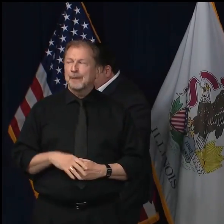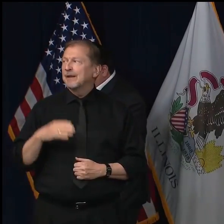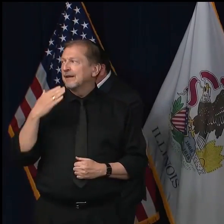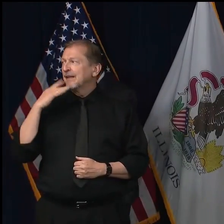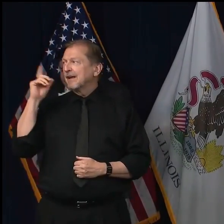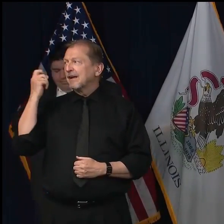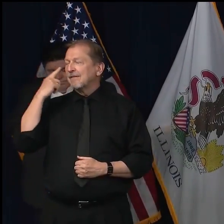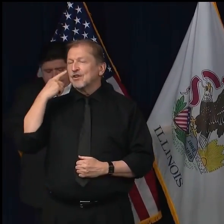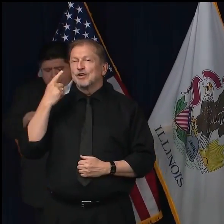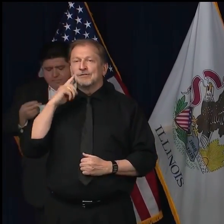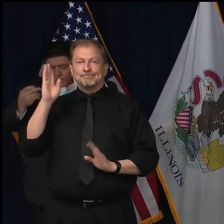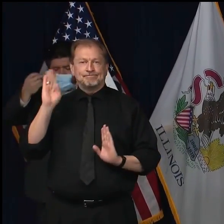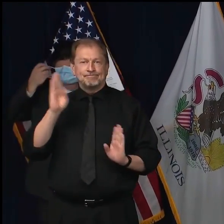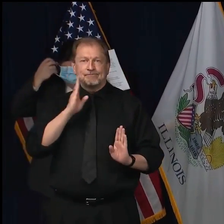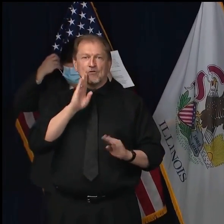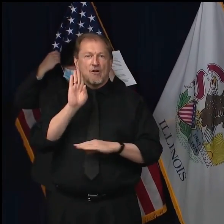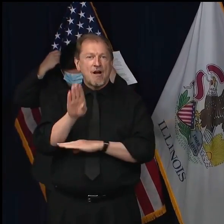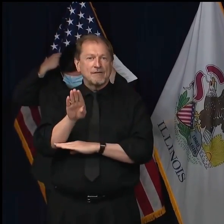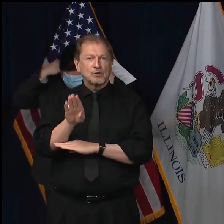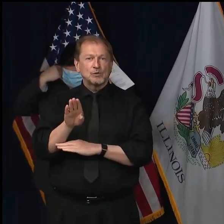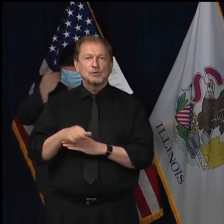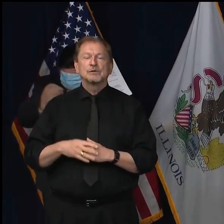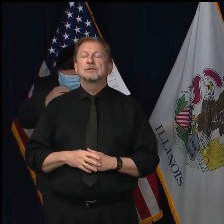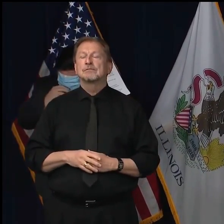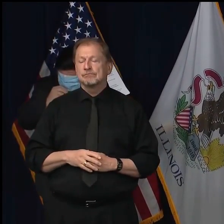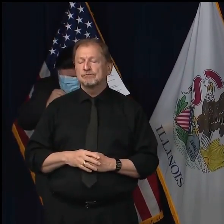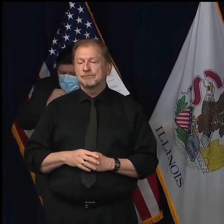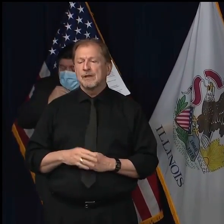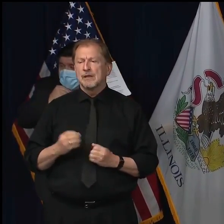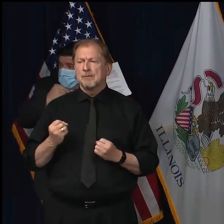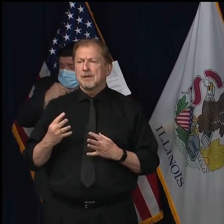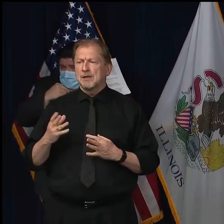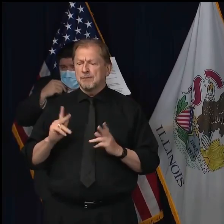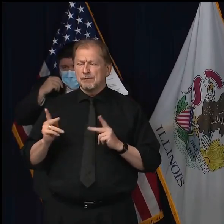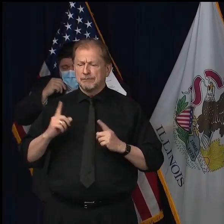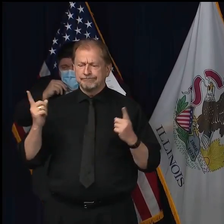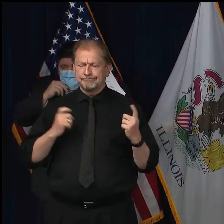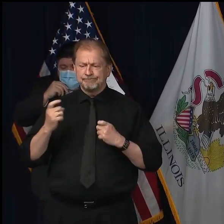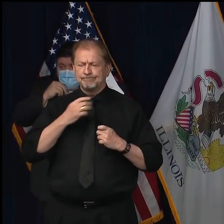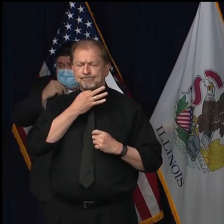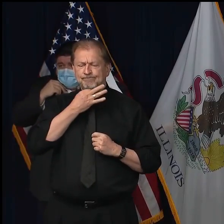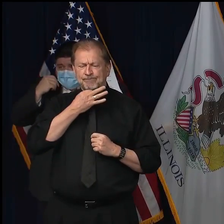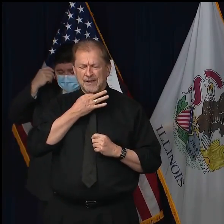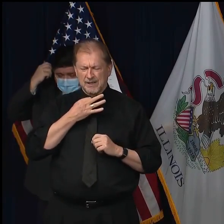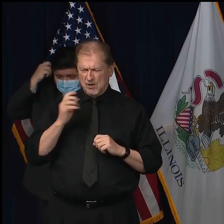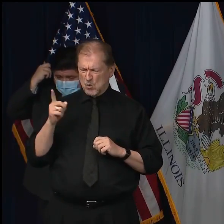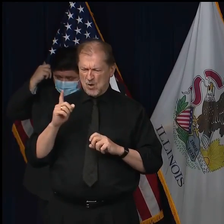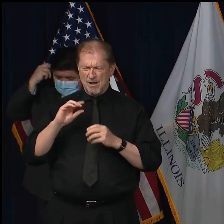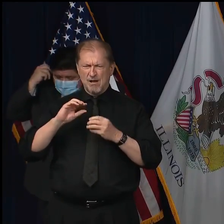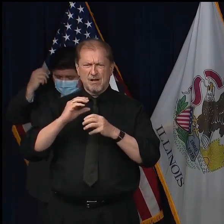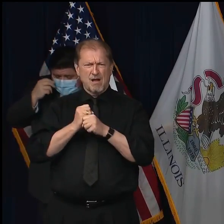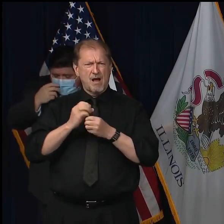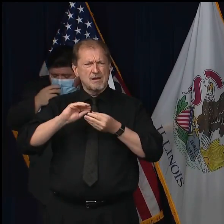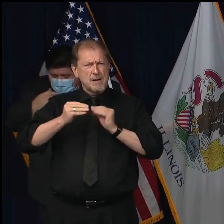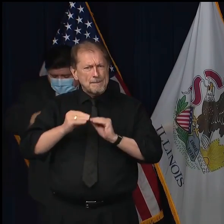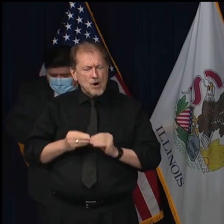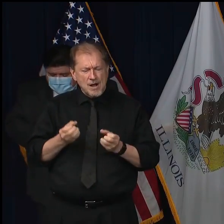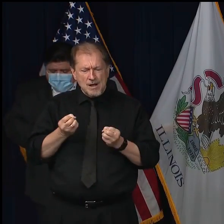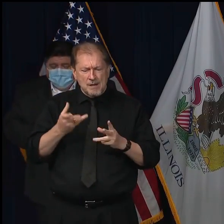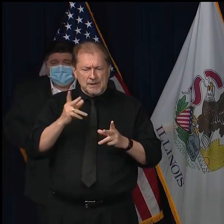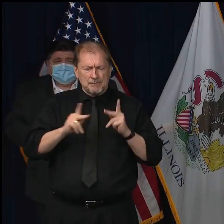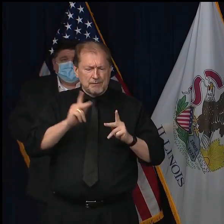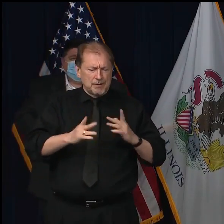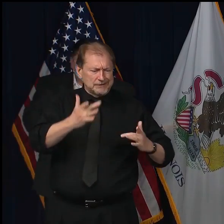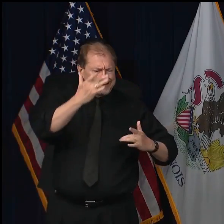afternoon, everyone. I know there are many questions about the data, such as where it comes from and how the